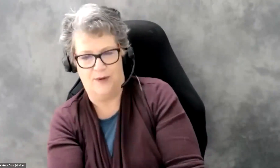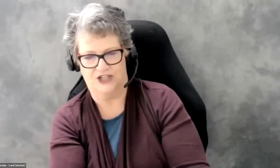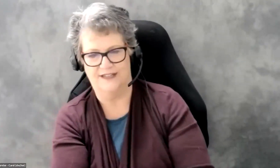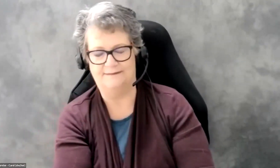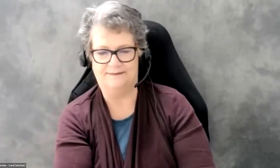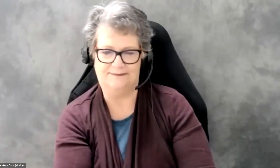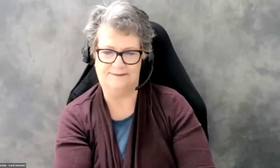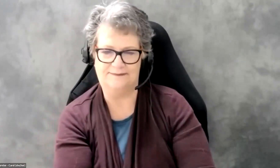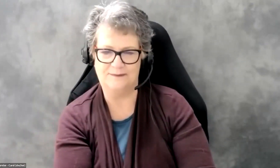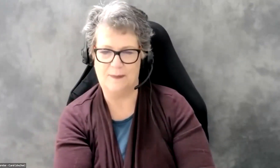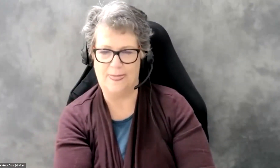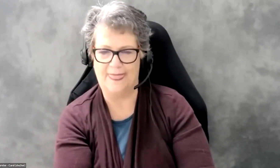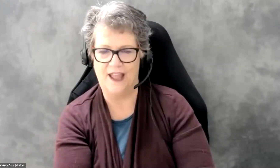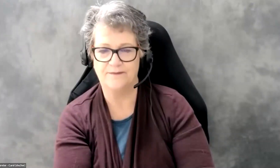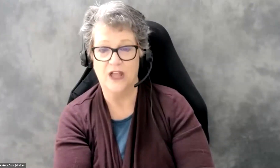celebration.